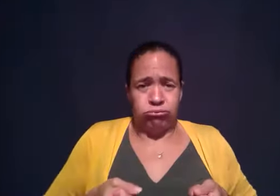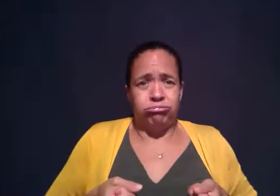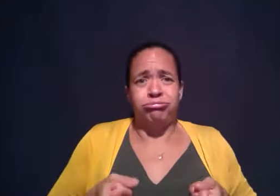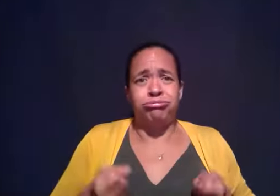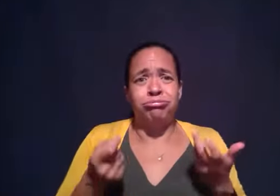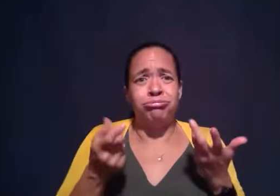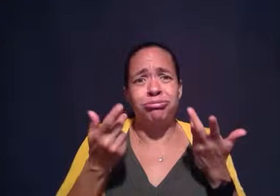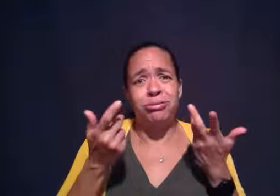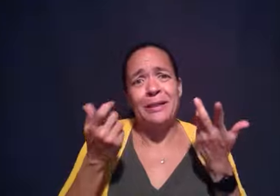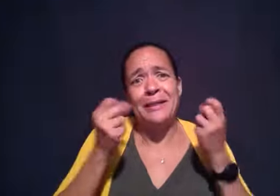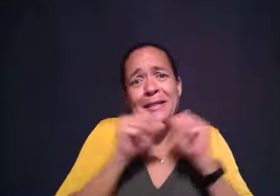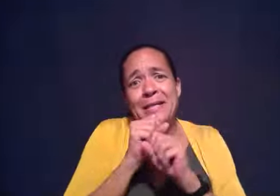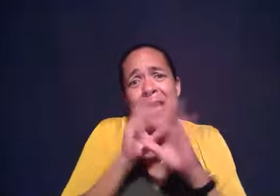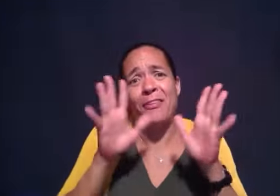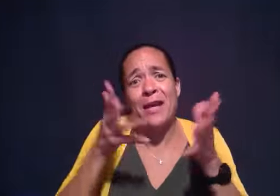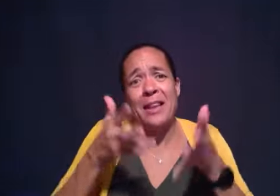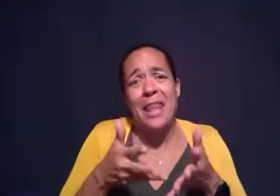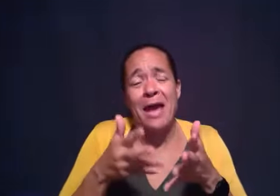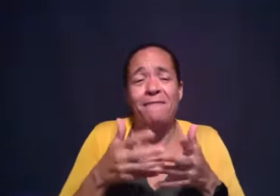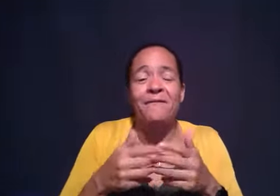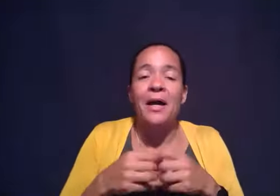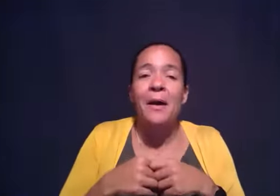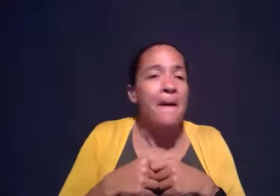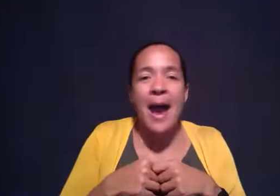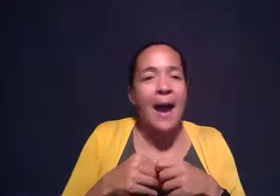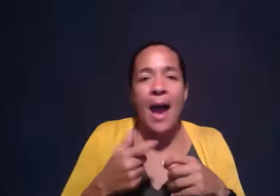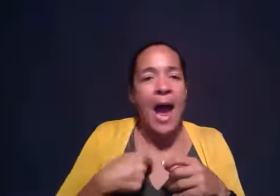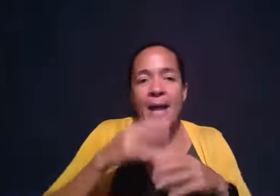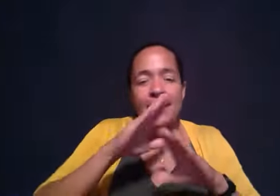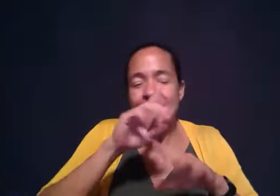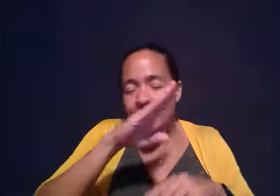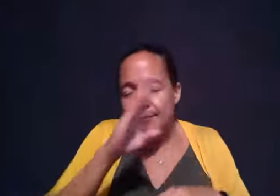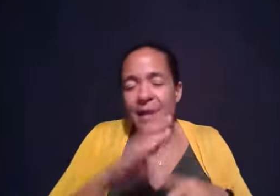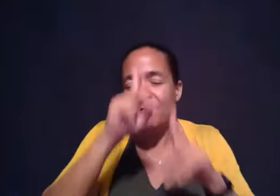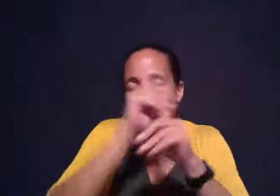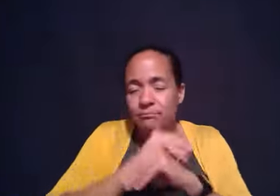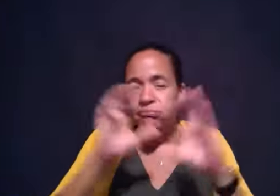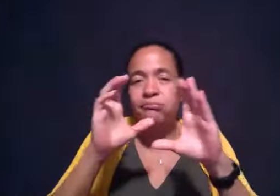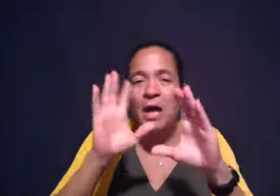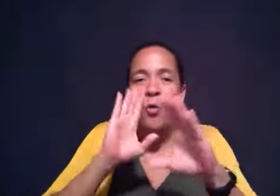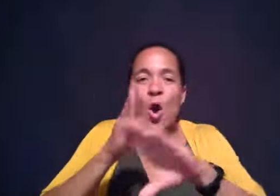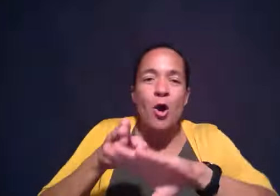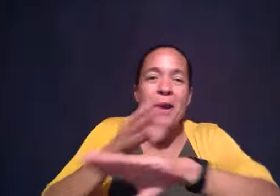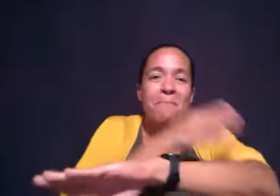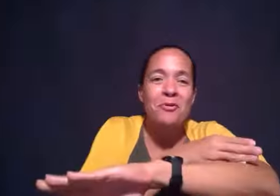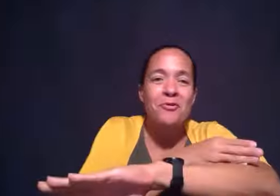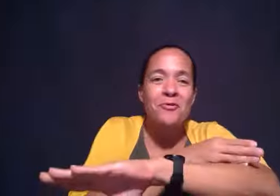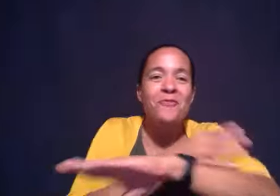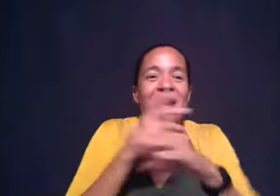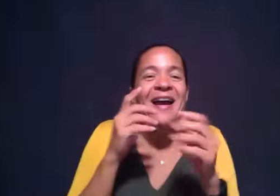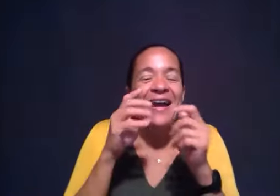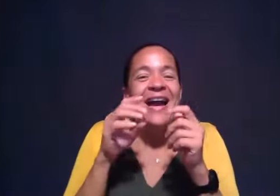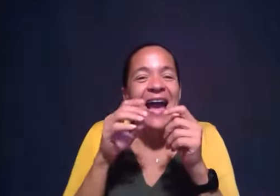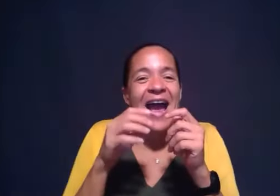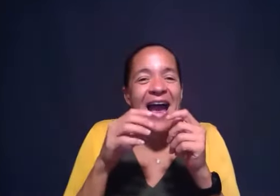We never think my life could be better. If I will just let go of control, my life could be better. And that's